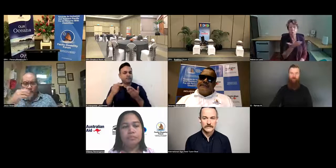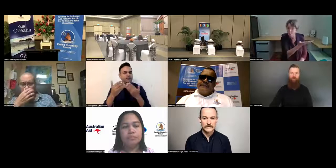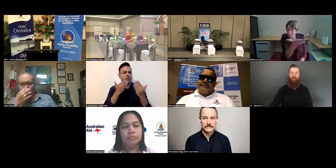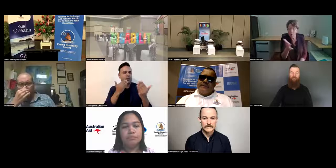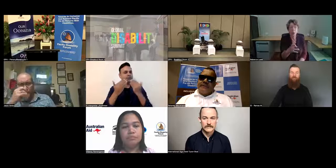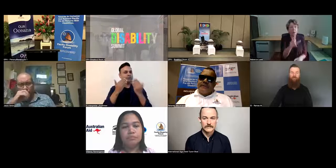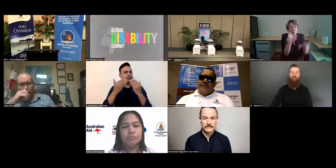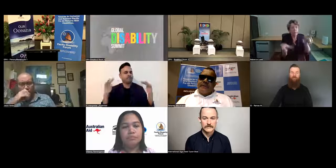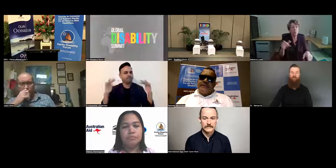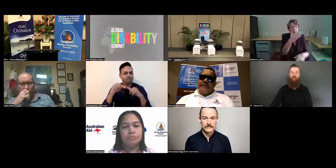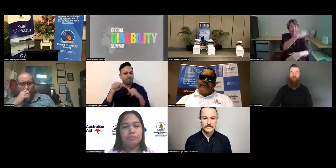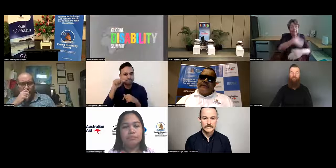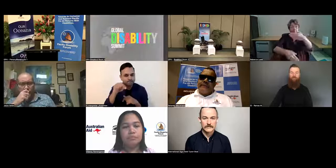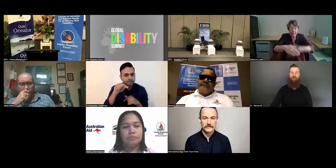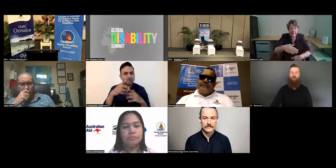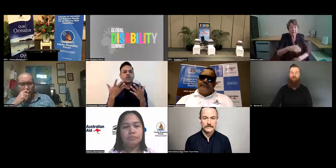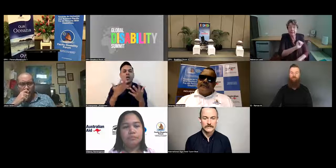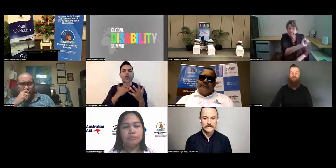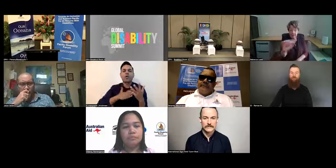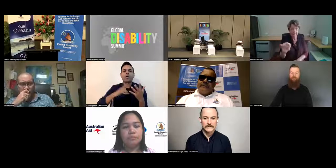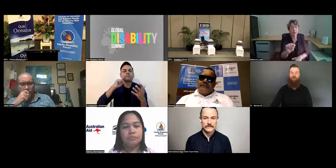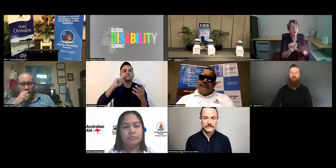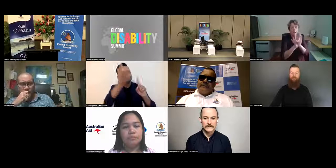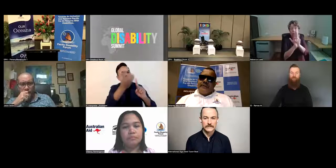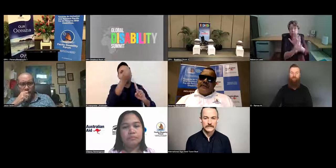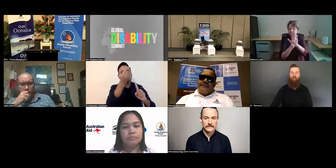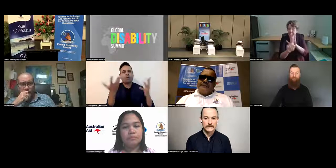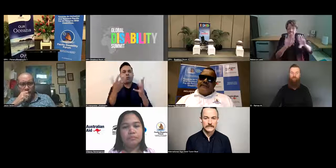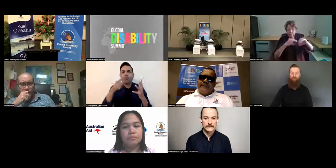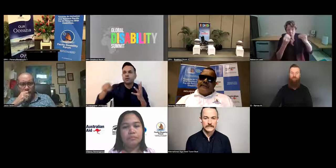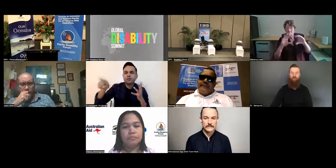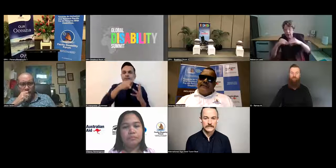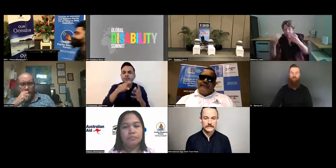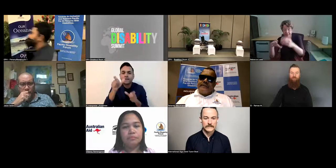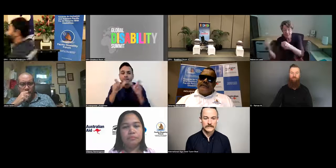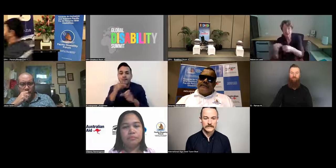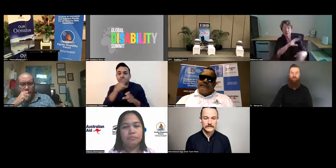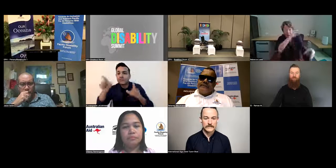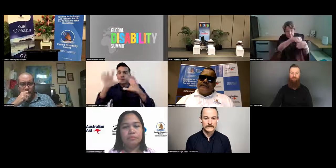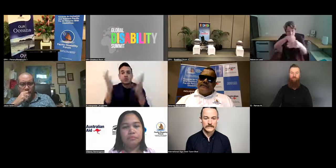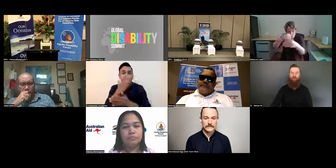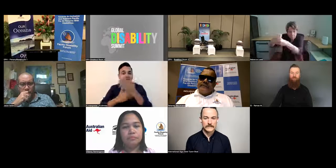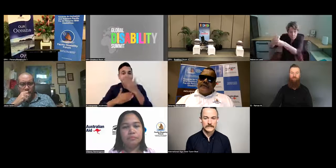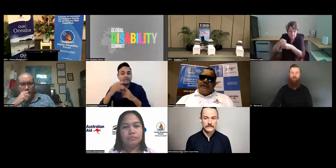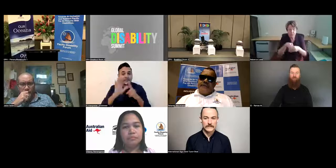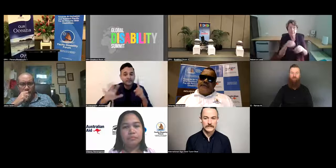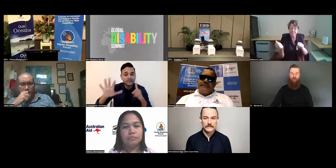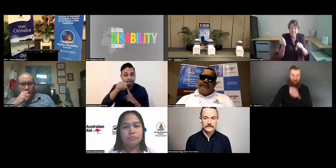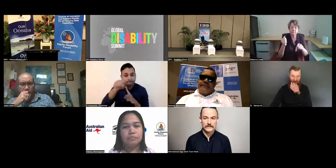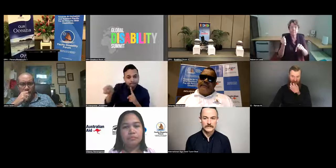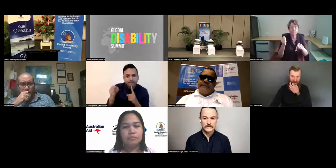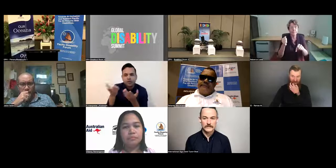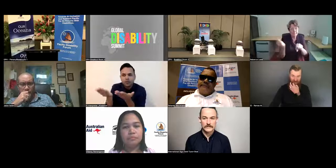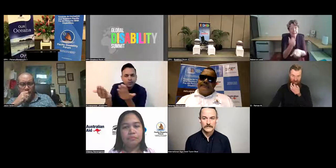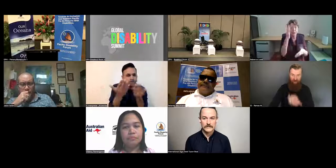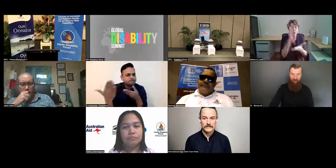representative organizations are actively involved, including advice in advancing disability inclusion. And of course,